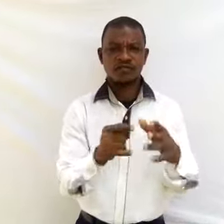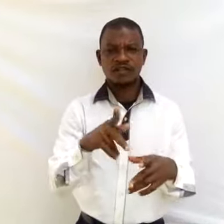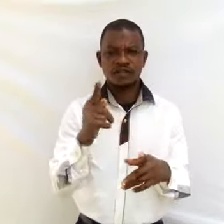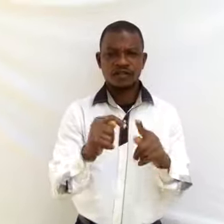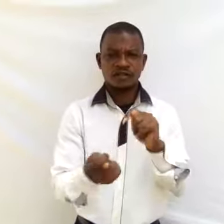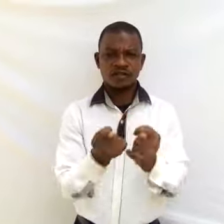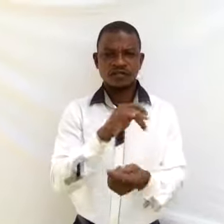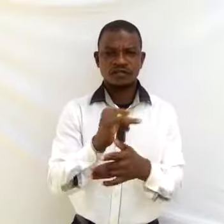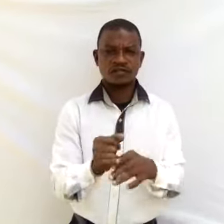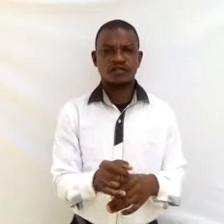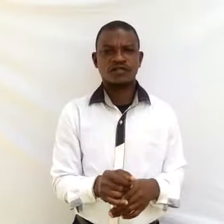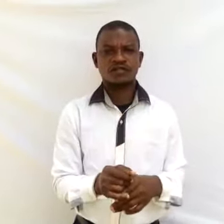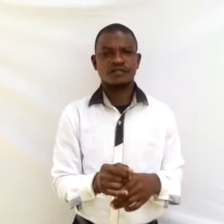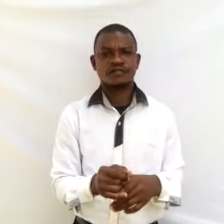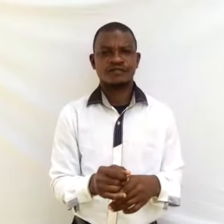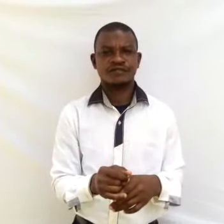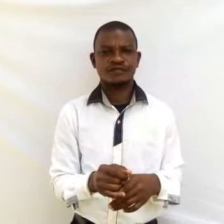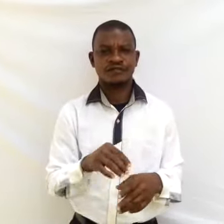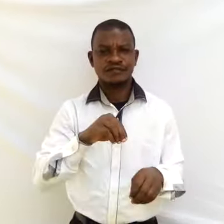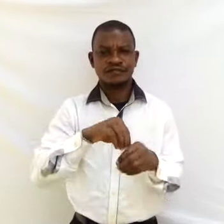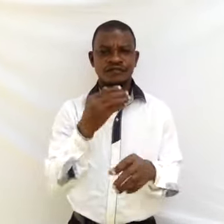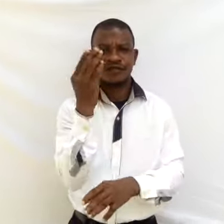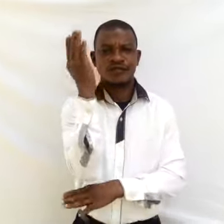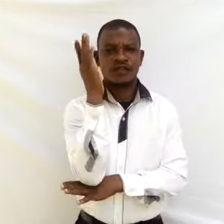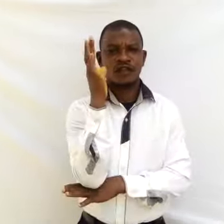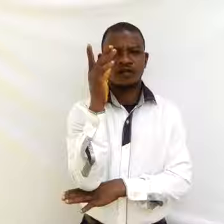transpiration in plants.